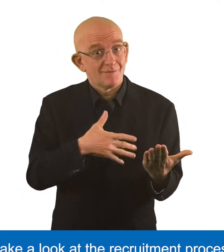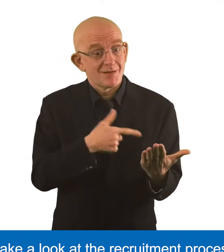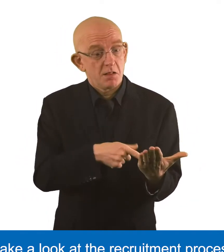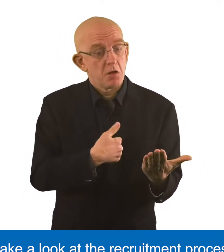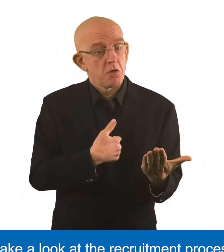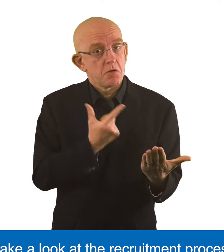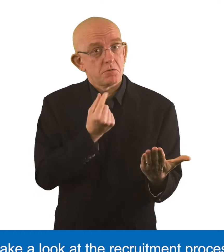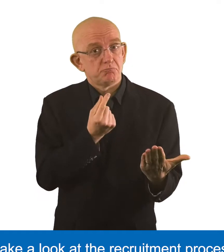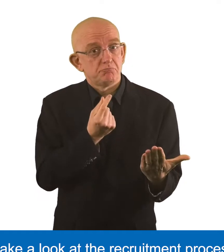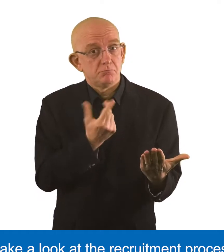fit for you.